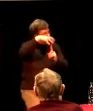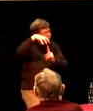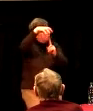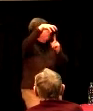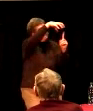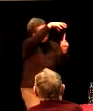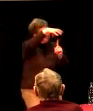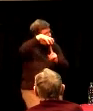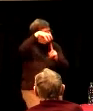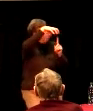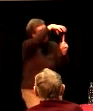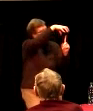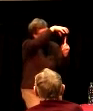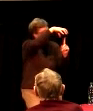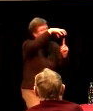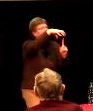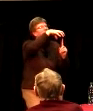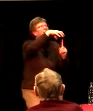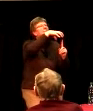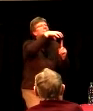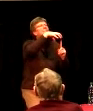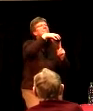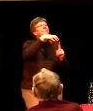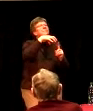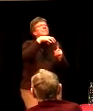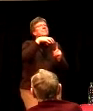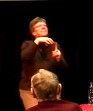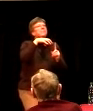and ballast. And there was a